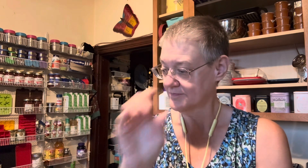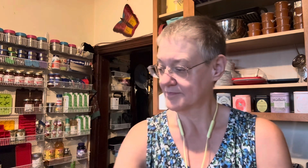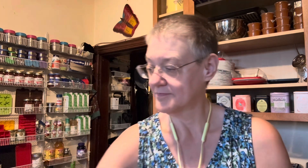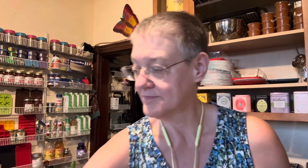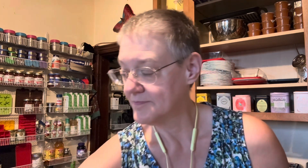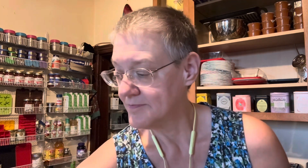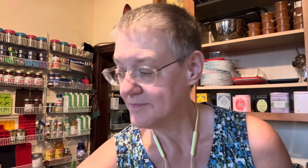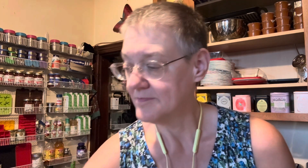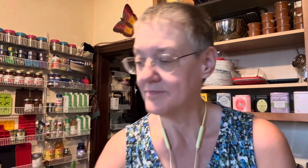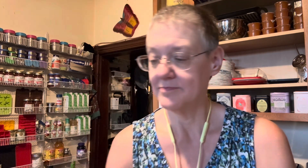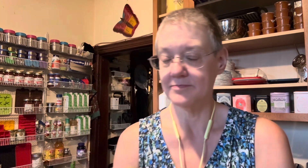net carbs.